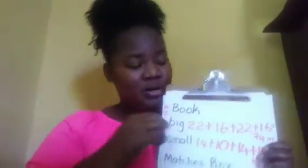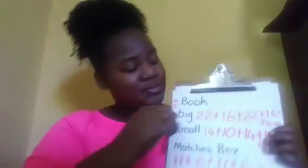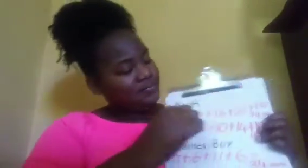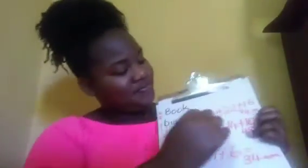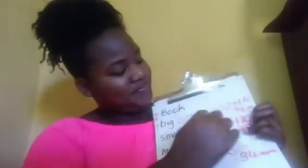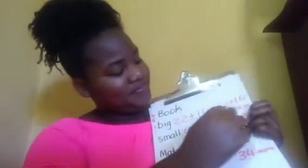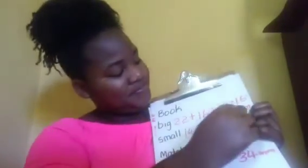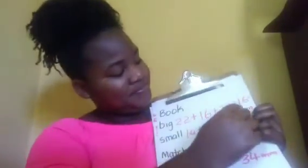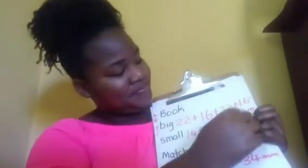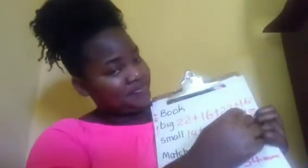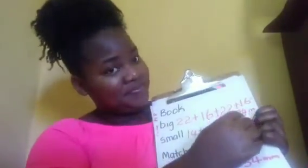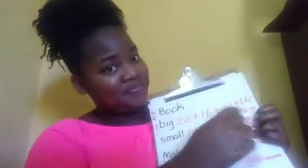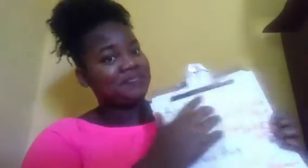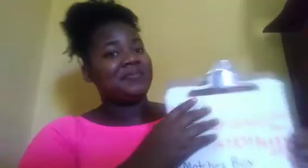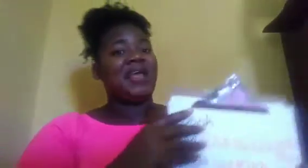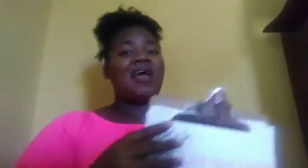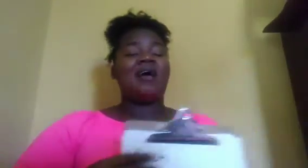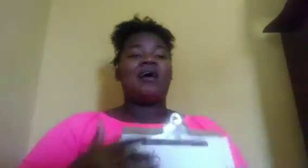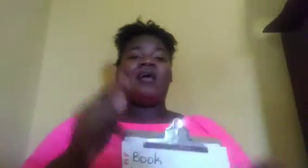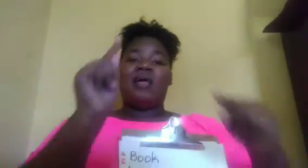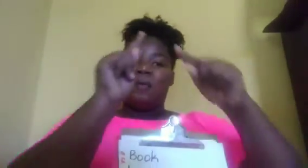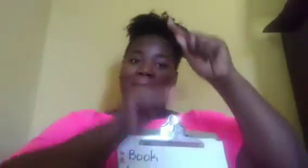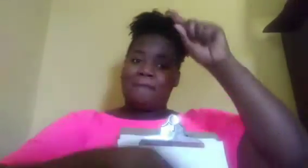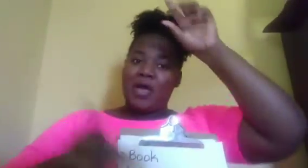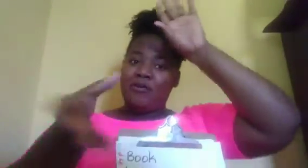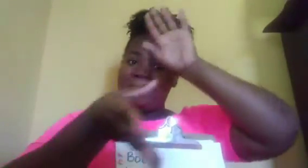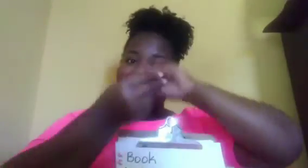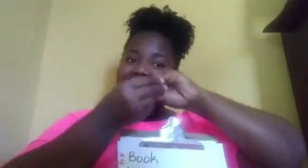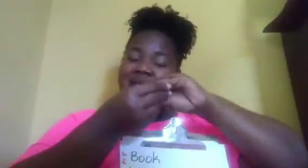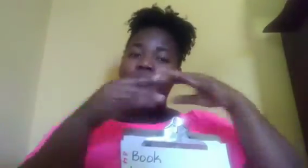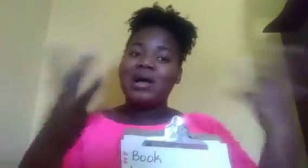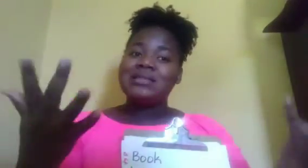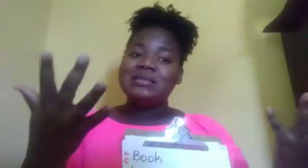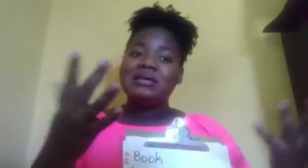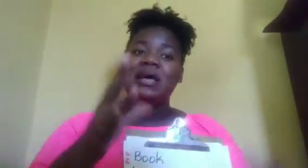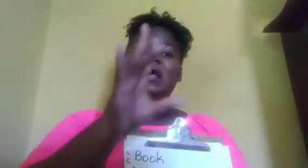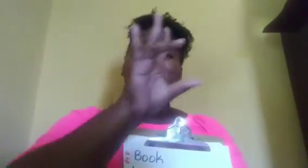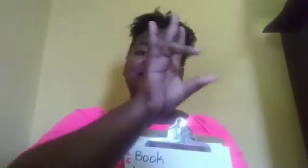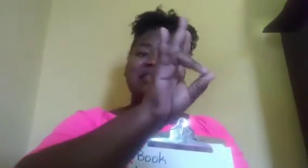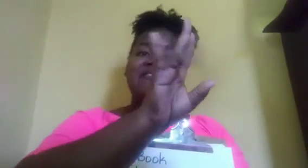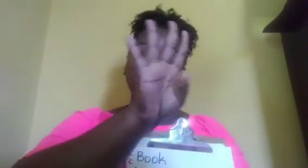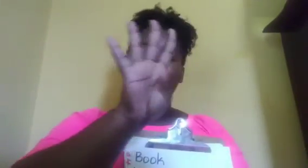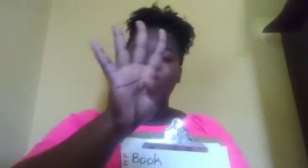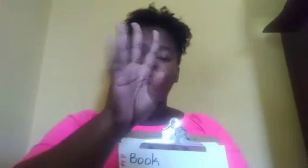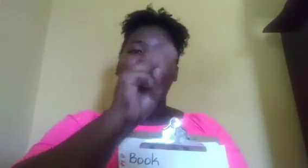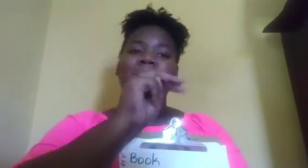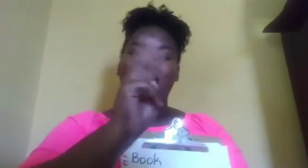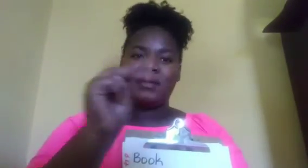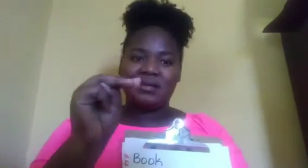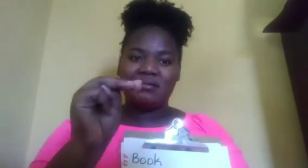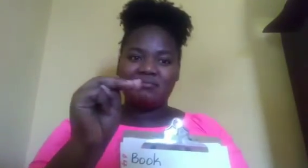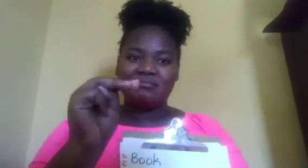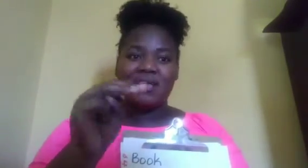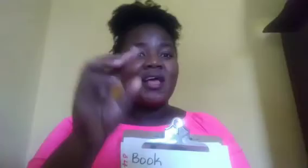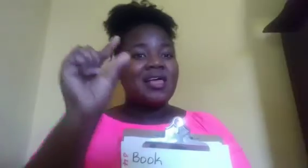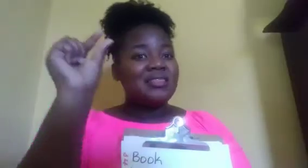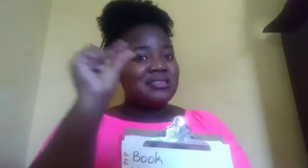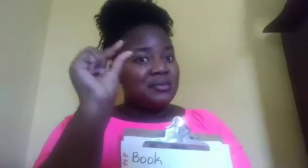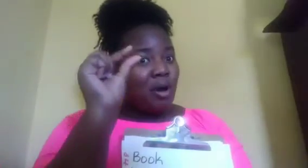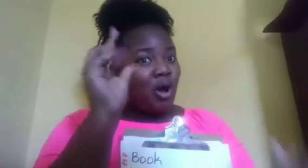So for the big book, the perimeter is 74 millimeters.